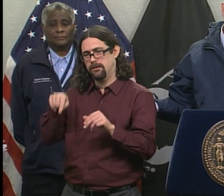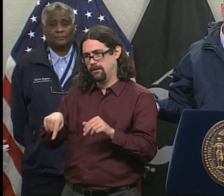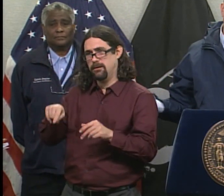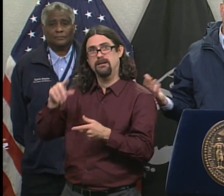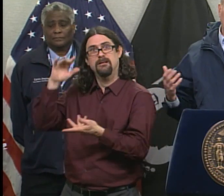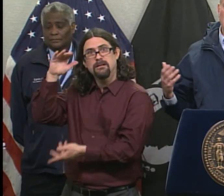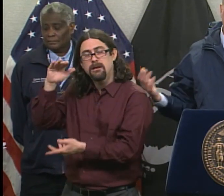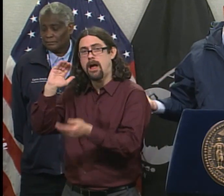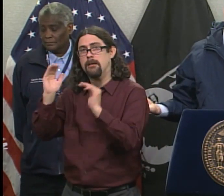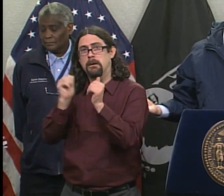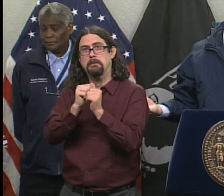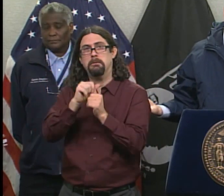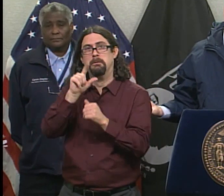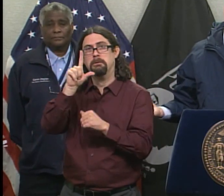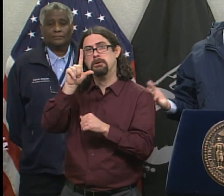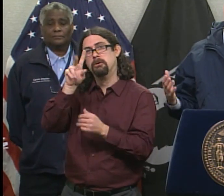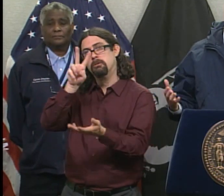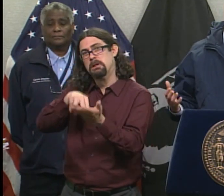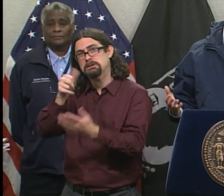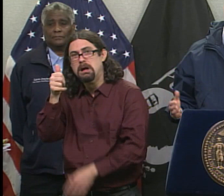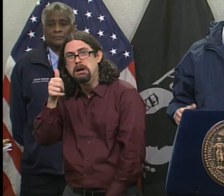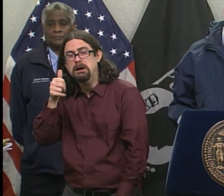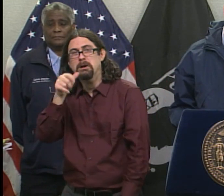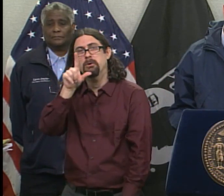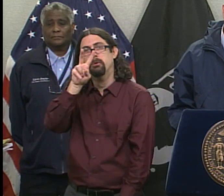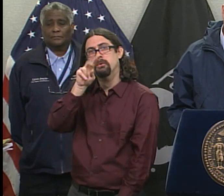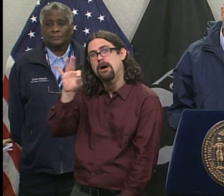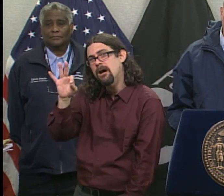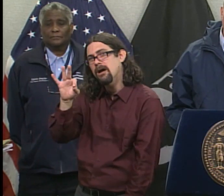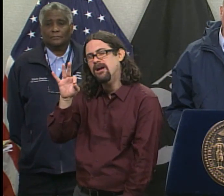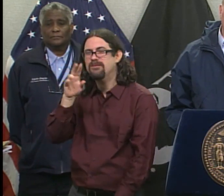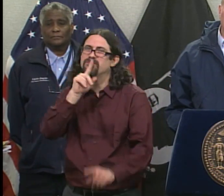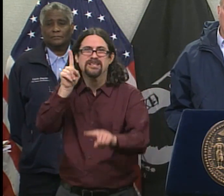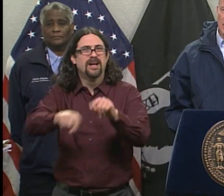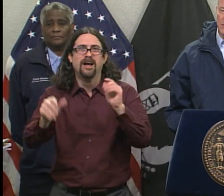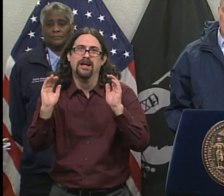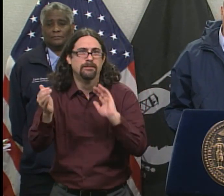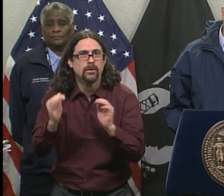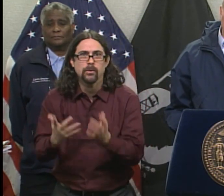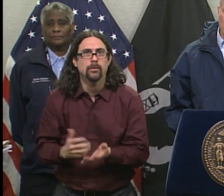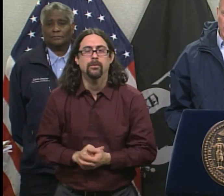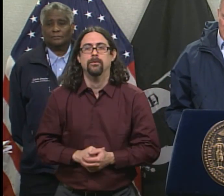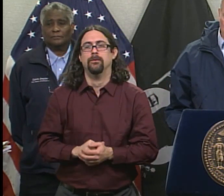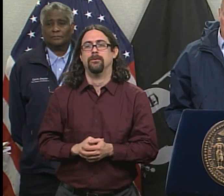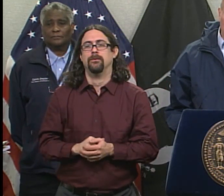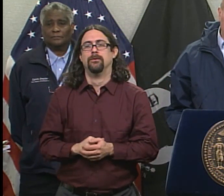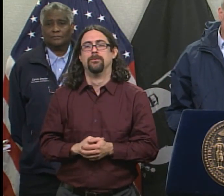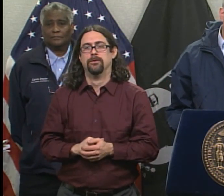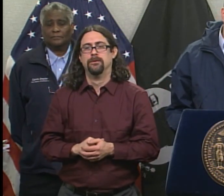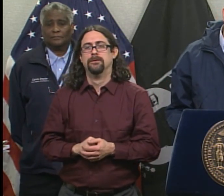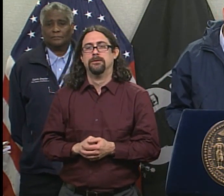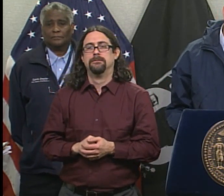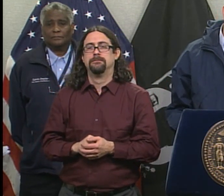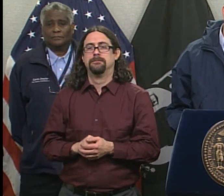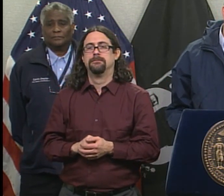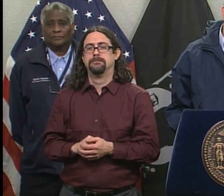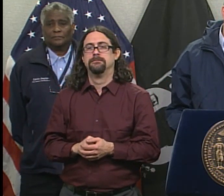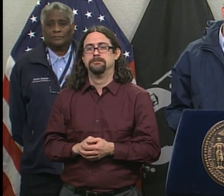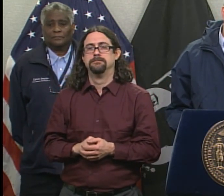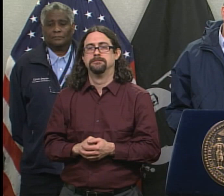levels in different parts of the city, and we have to recognize it. Queens is a very big borough. Even different parts of Queens will have different snowfall